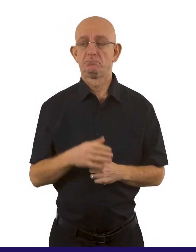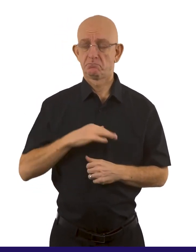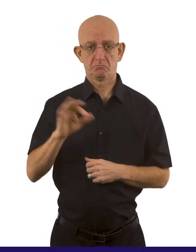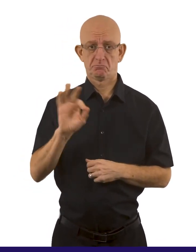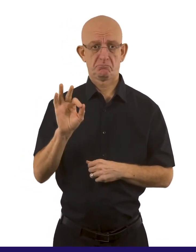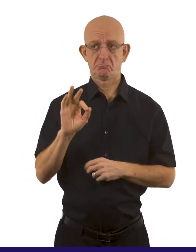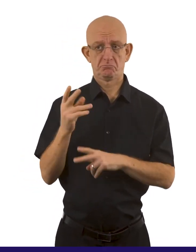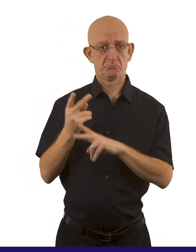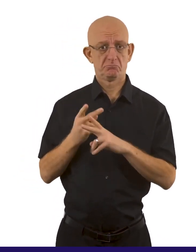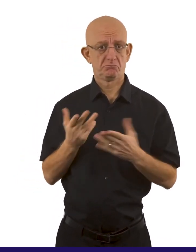No.